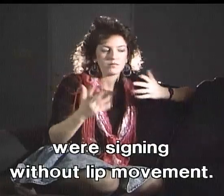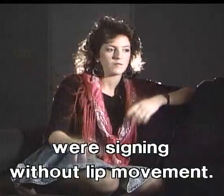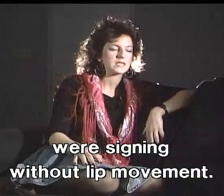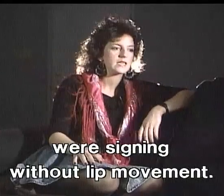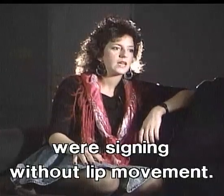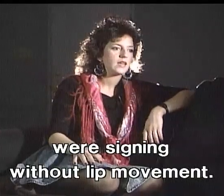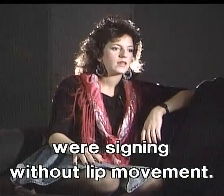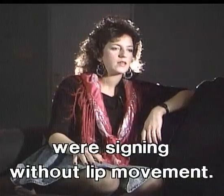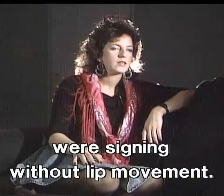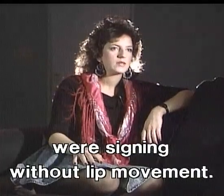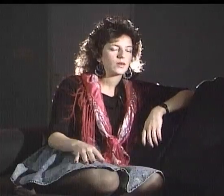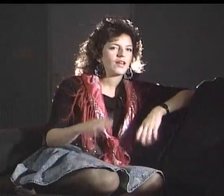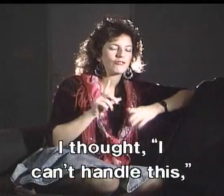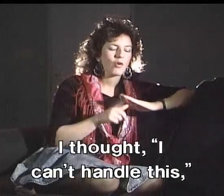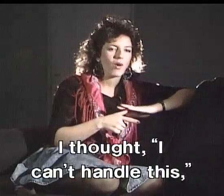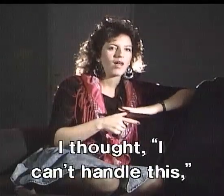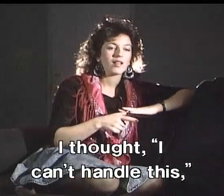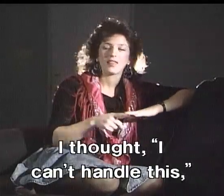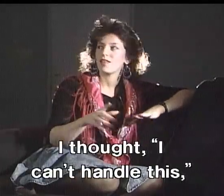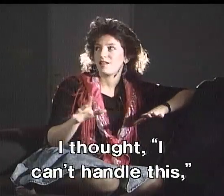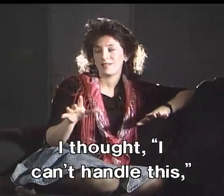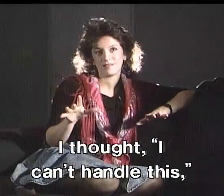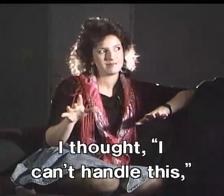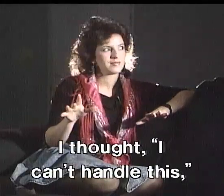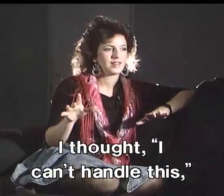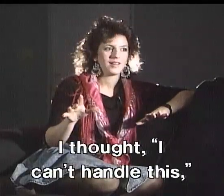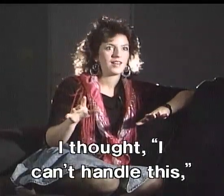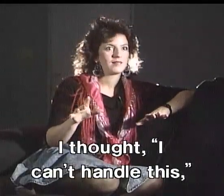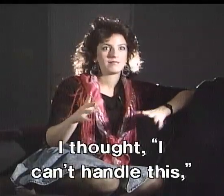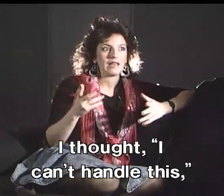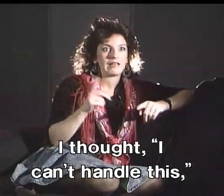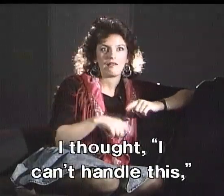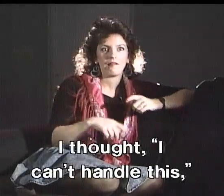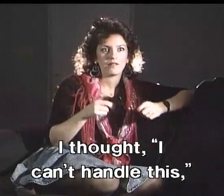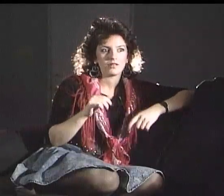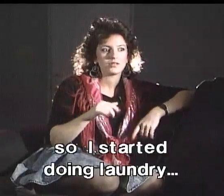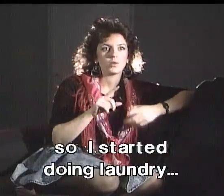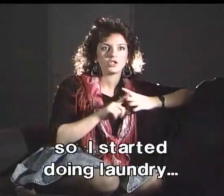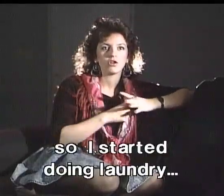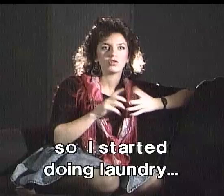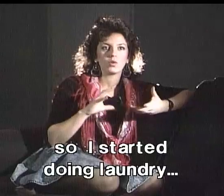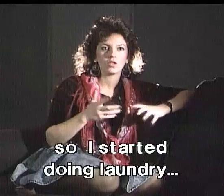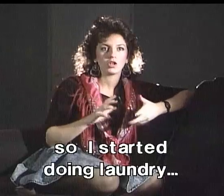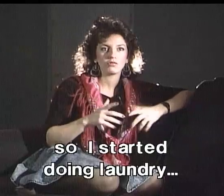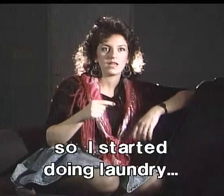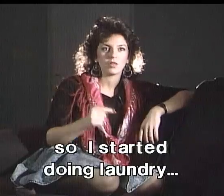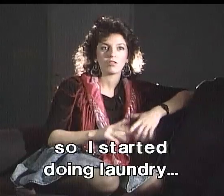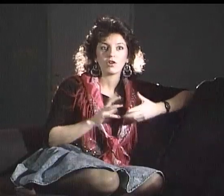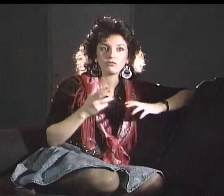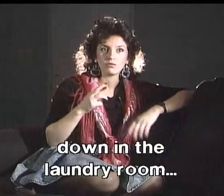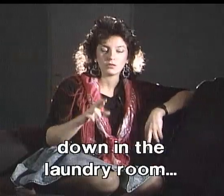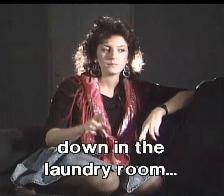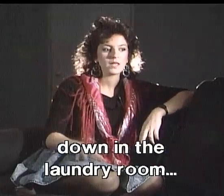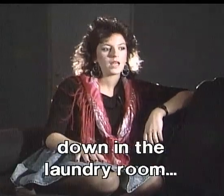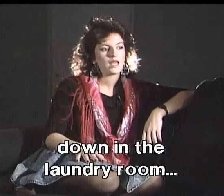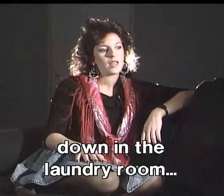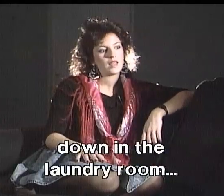movement. So after a while, I thought, I can't handle this. So I started doing laundry down in the laundry room.